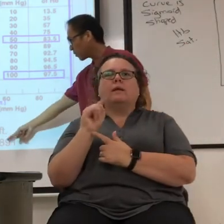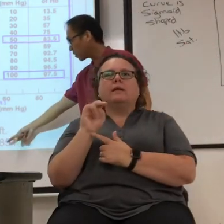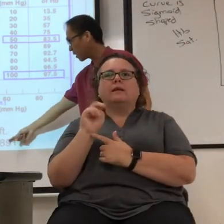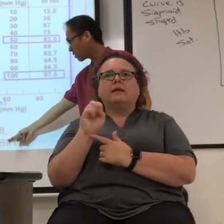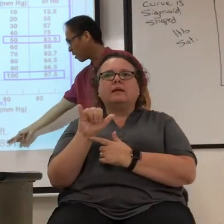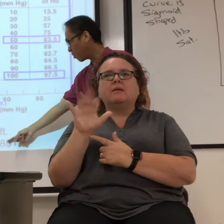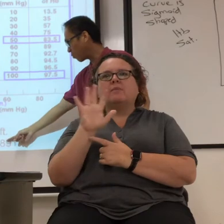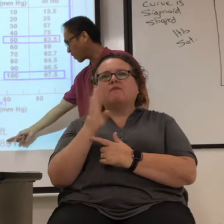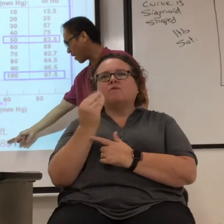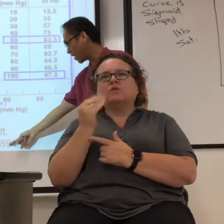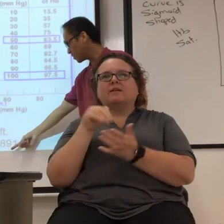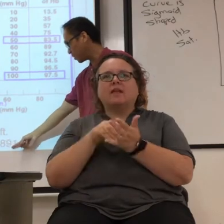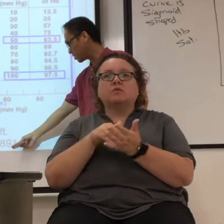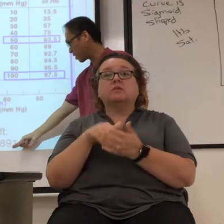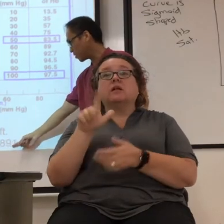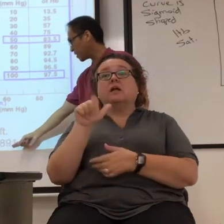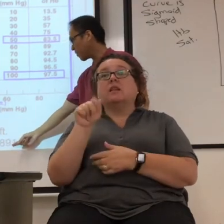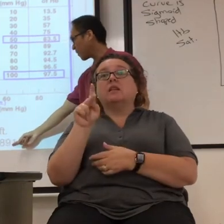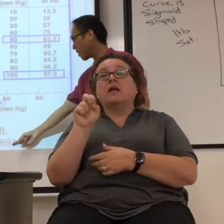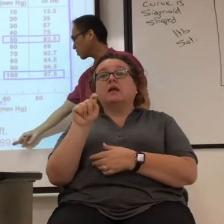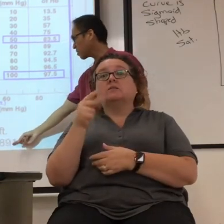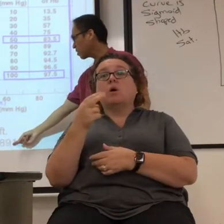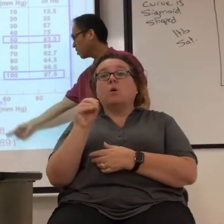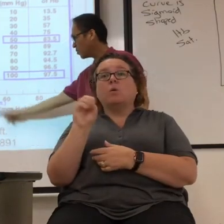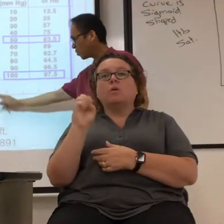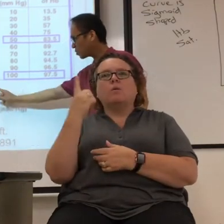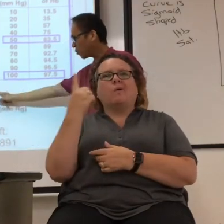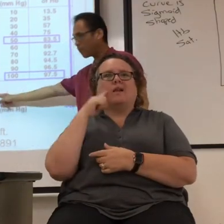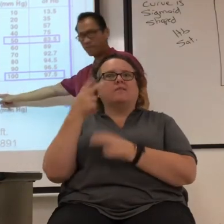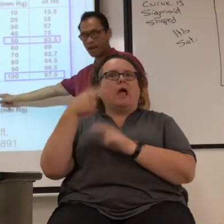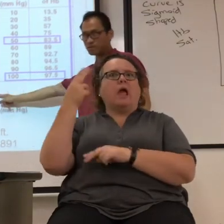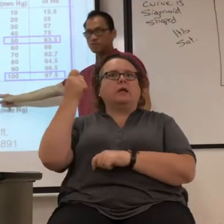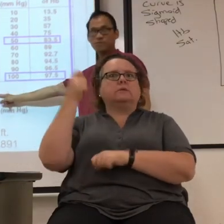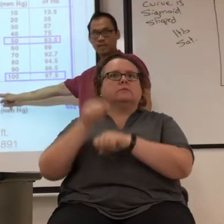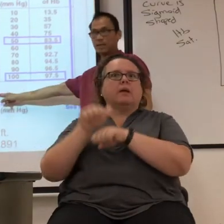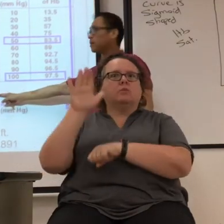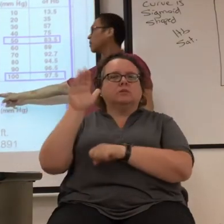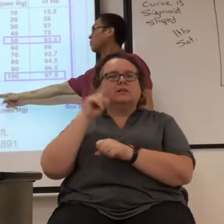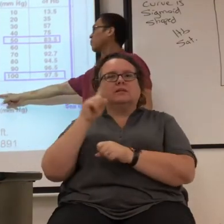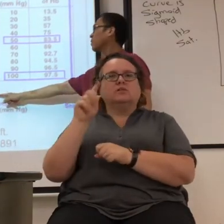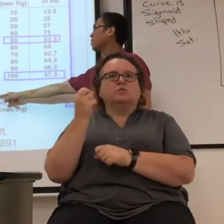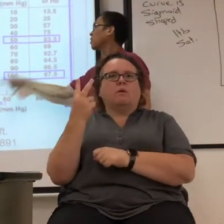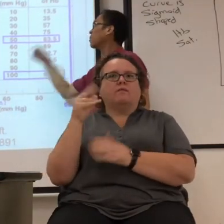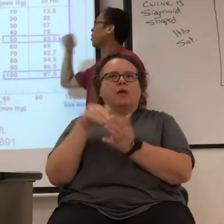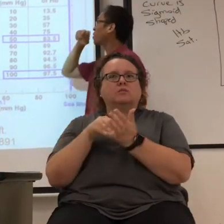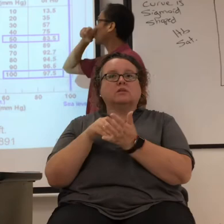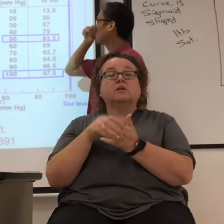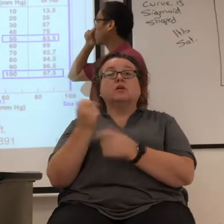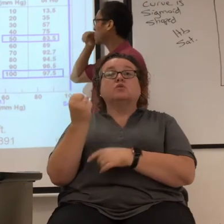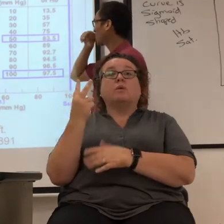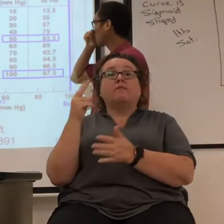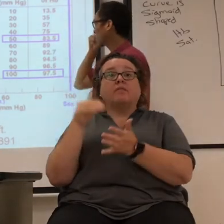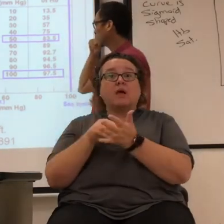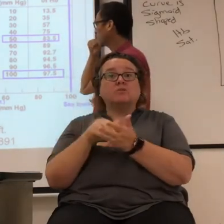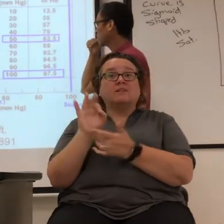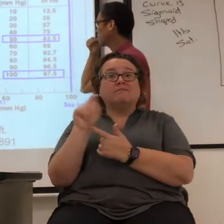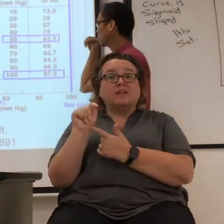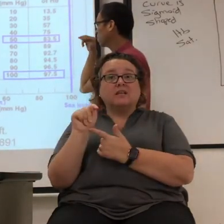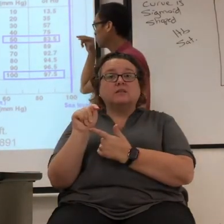14,000. Lake Tahoe, one of the highest peaks there, is 10,000. You go to 12,000 feet, the partial